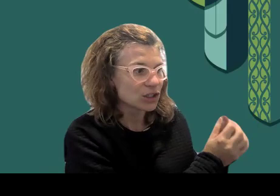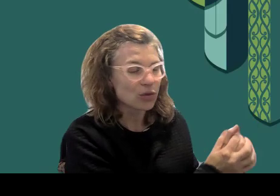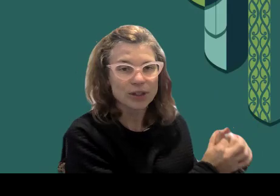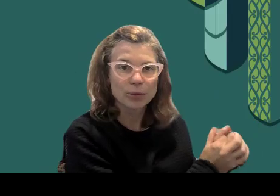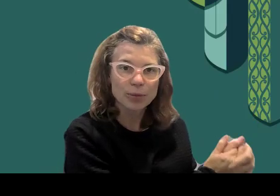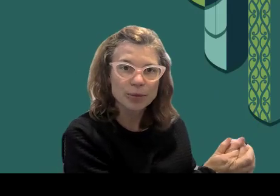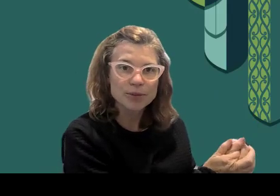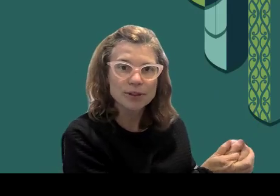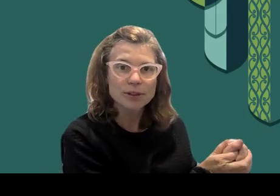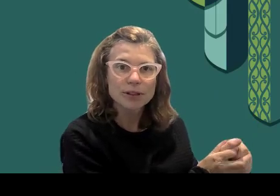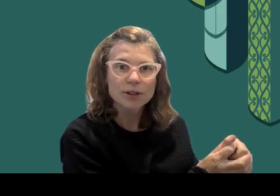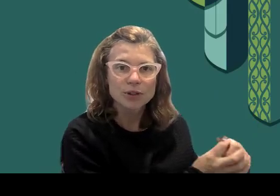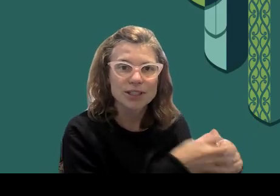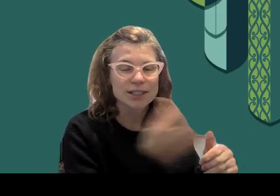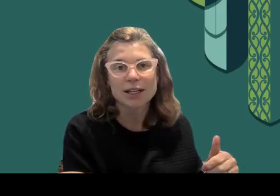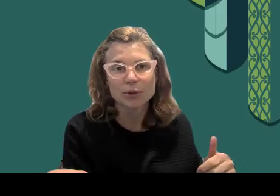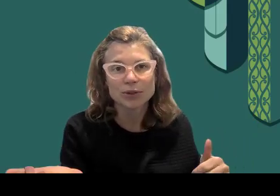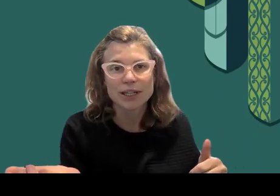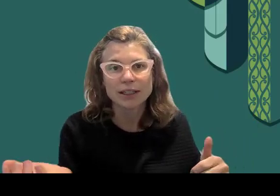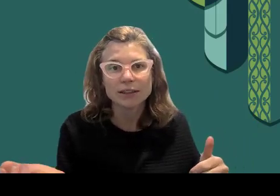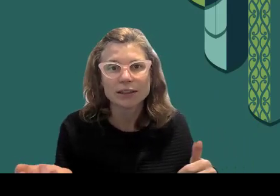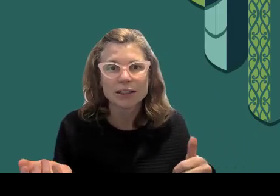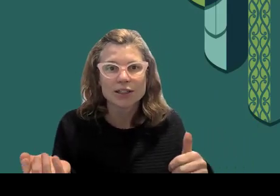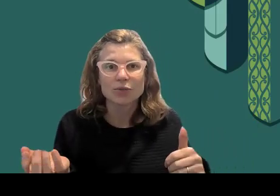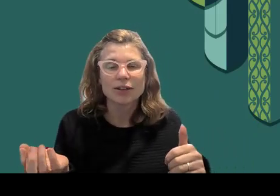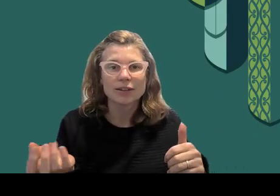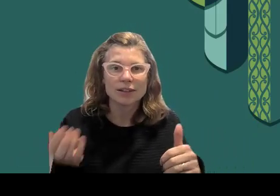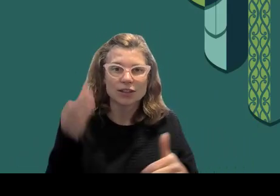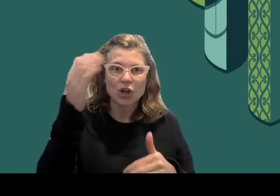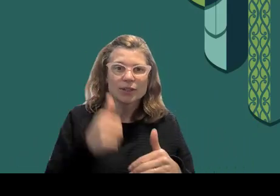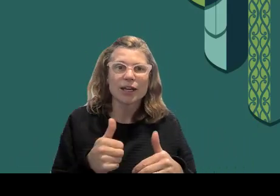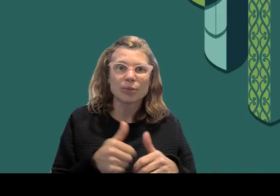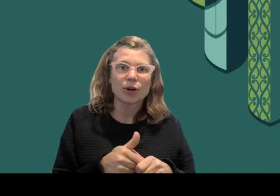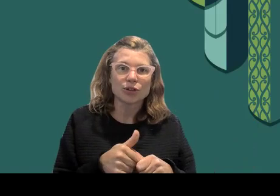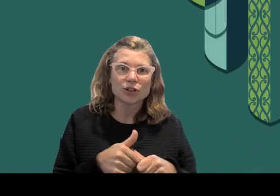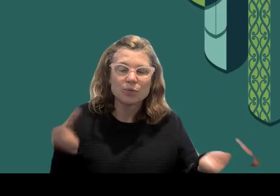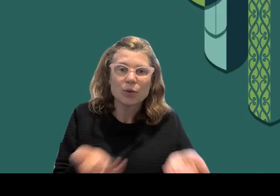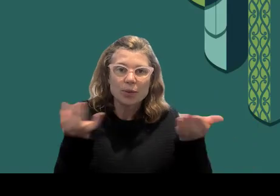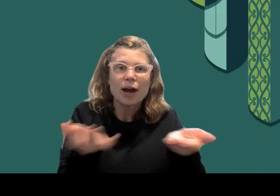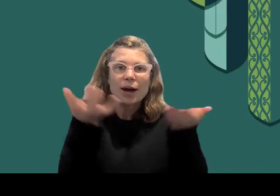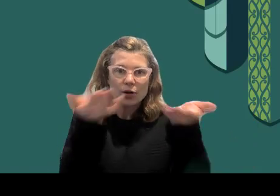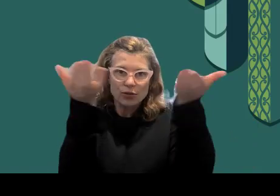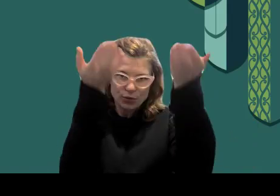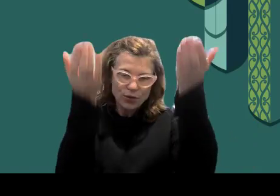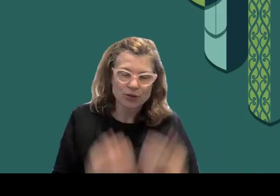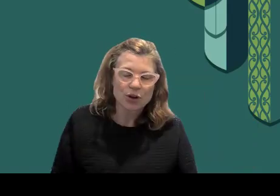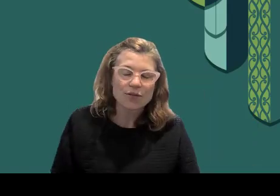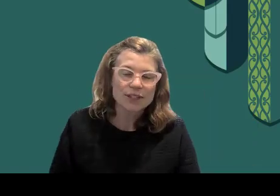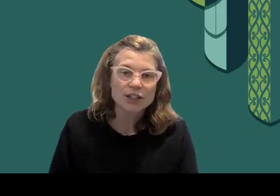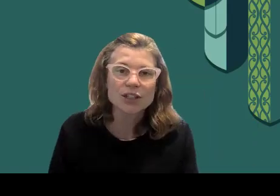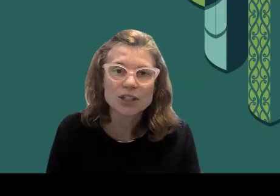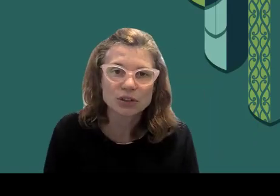can solve their problems, which is exactly what you're saying. So rather than this top-down approach, you've built them up through